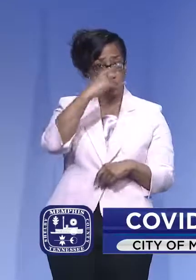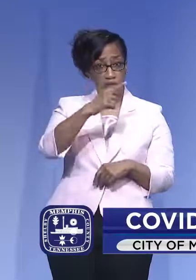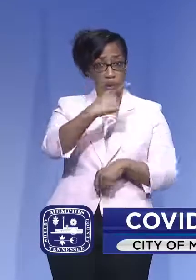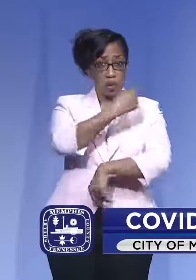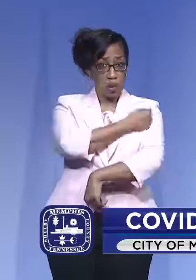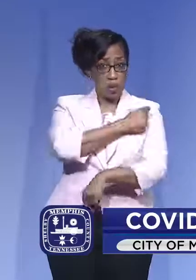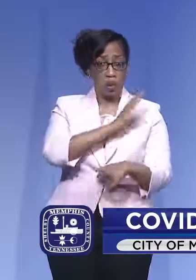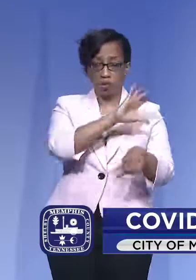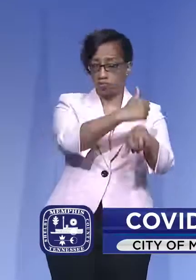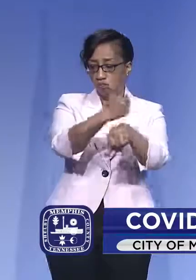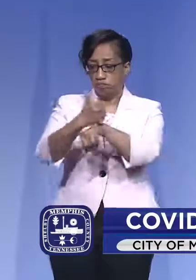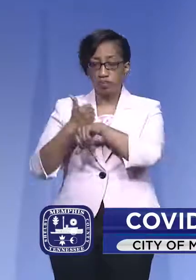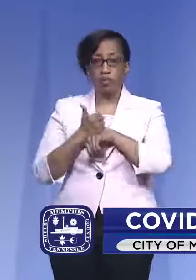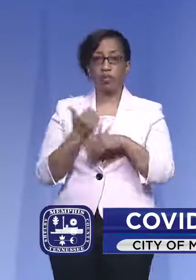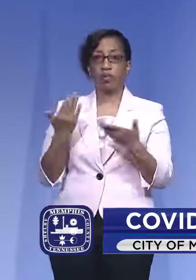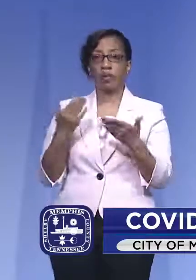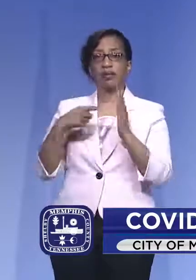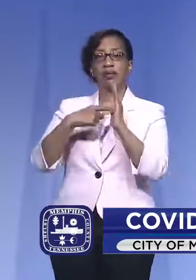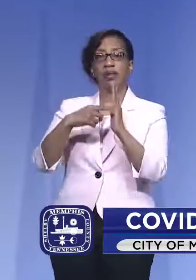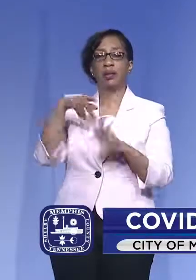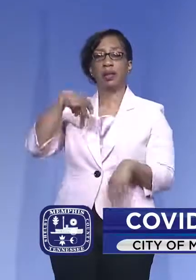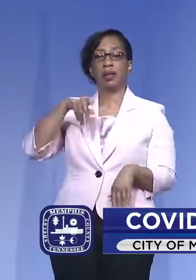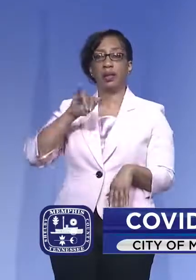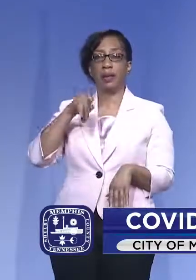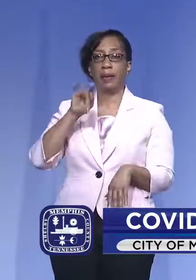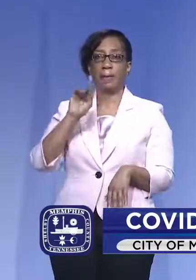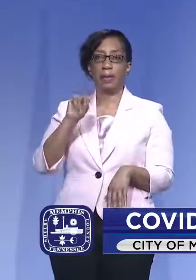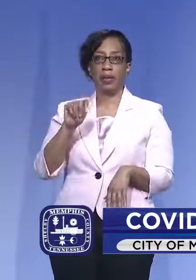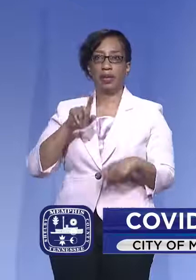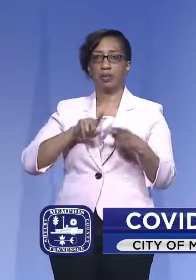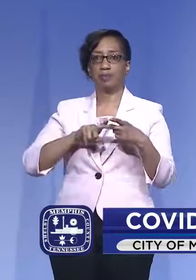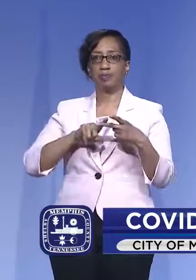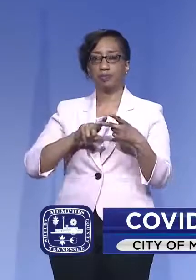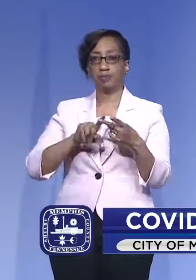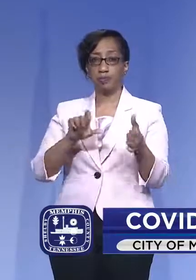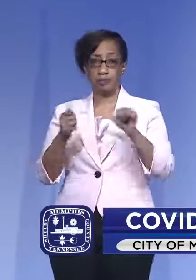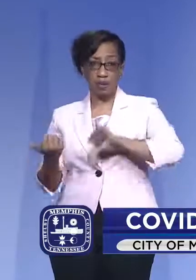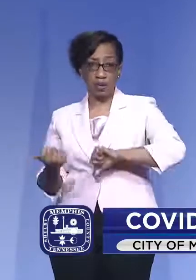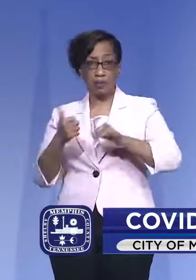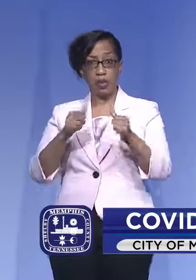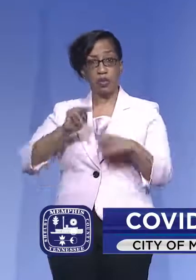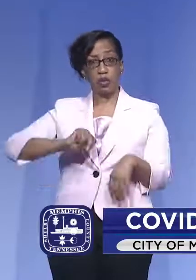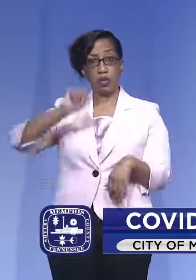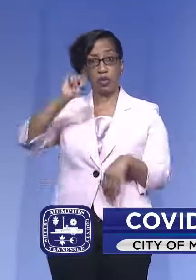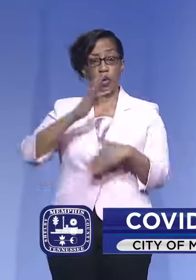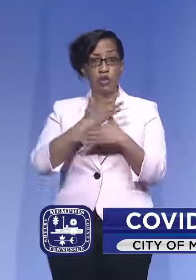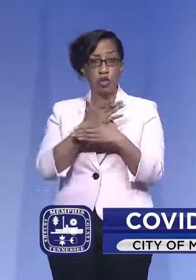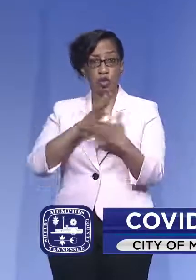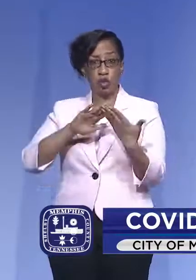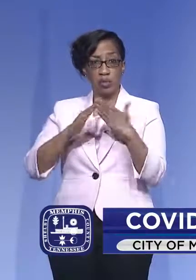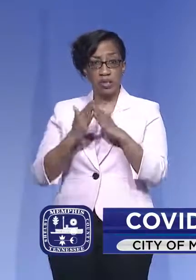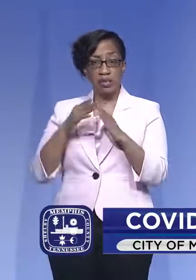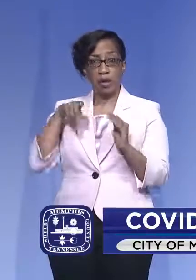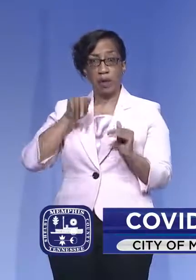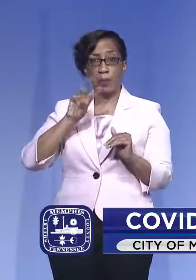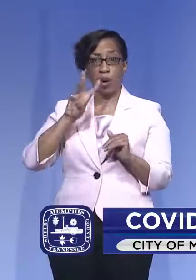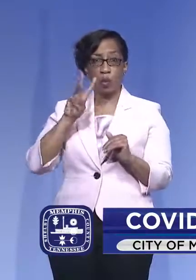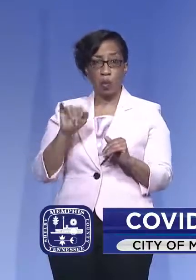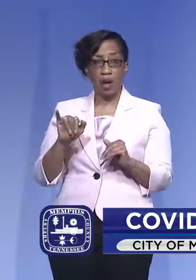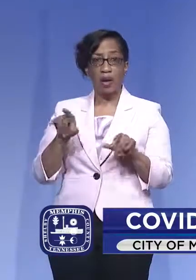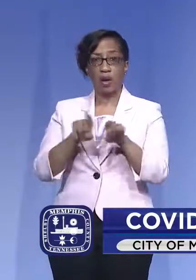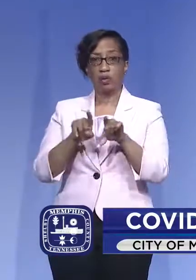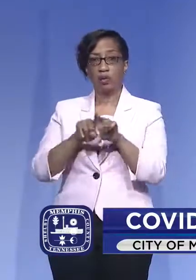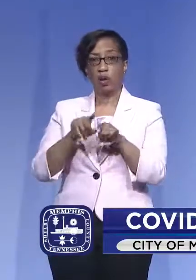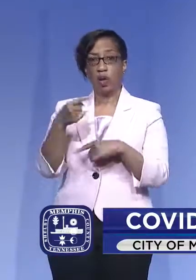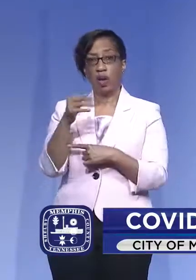right now. That's the Pipkin Building, the Faith Baptist site out on North Germantown Parkway, the Raleigh at the Greater Amani